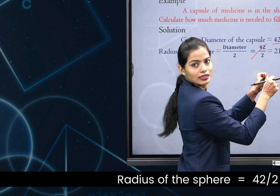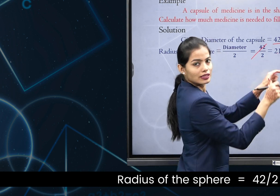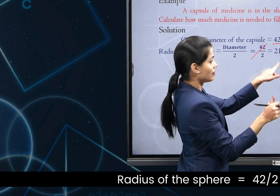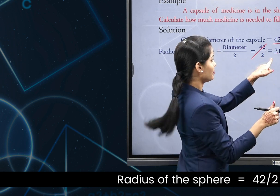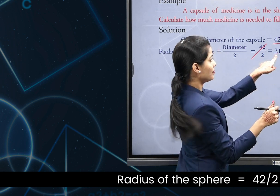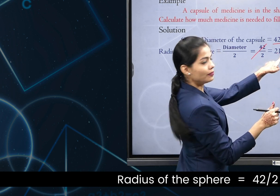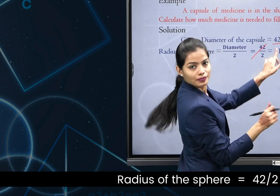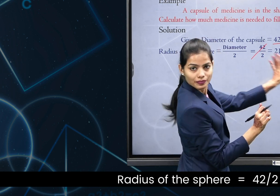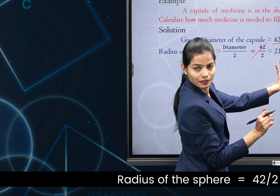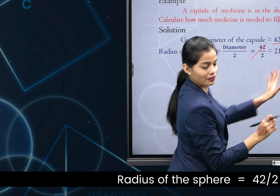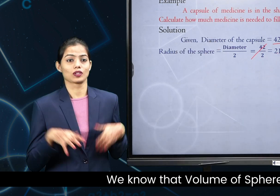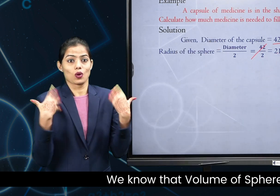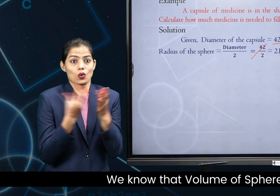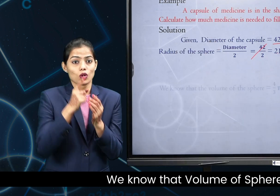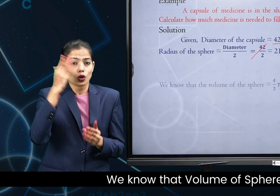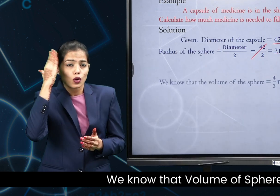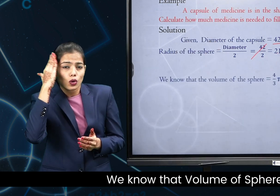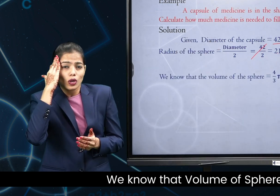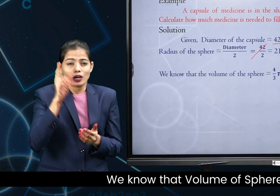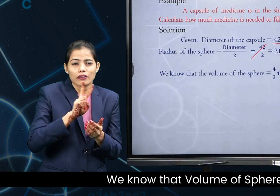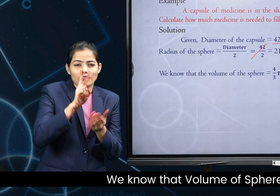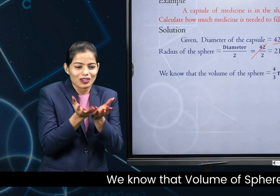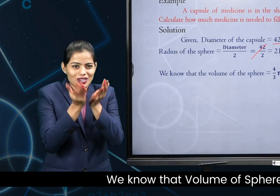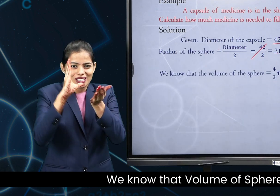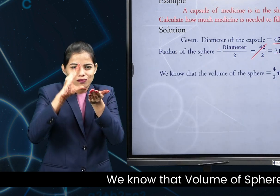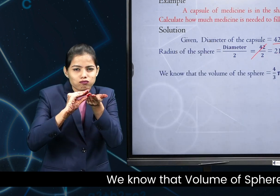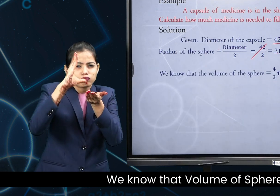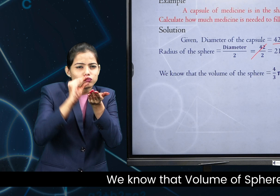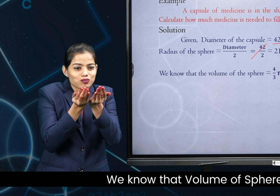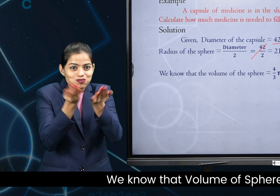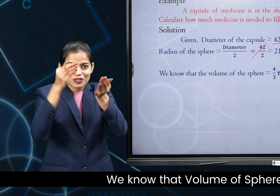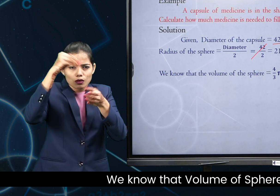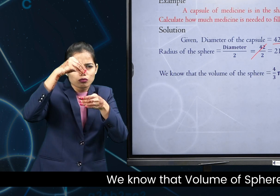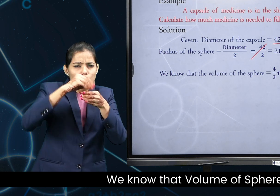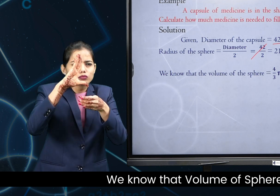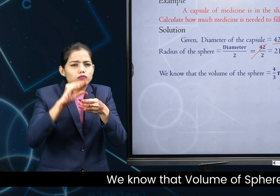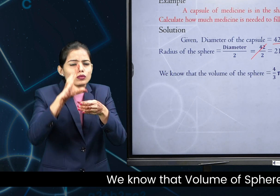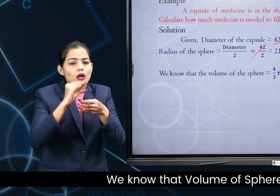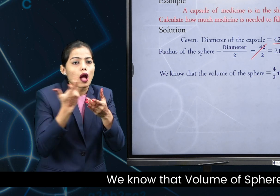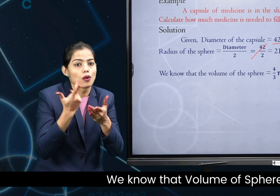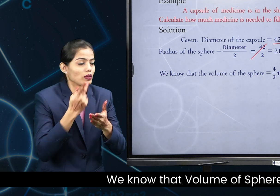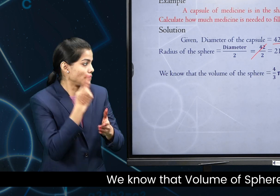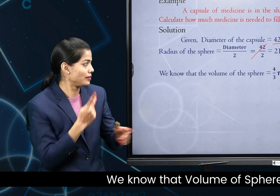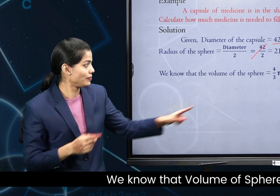mm. We know that the volume of the sphere is equal to 4 by 3 pi r cube.